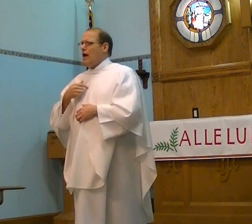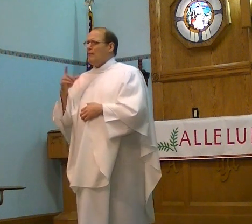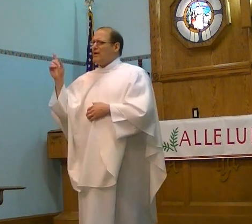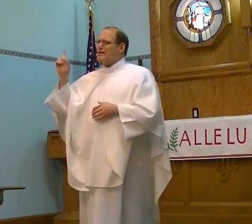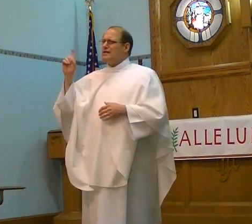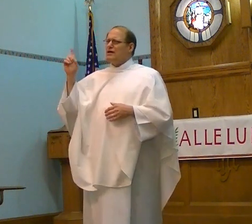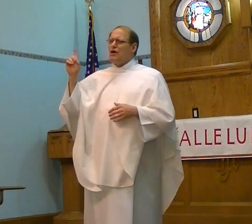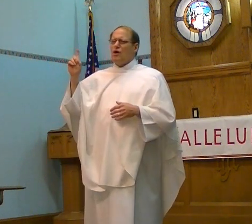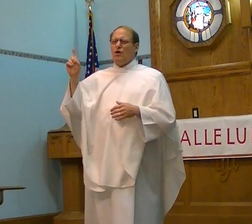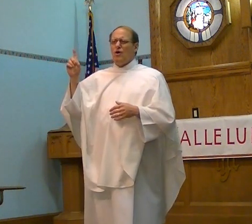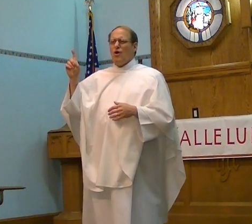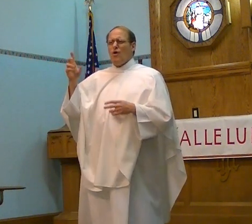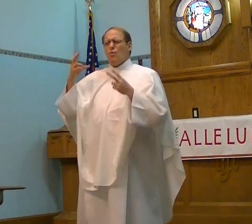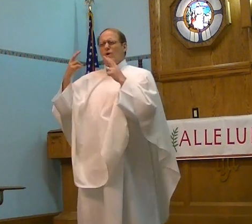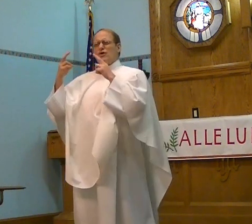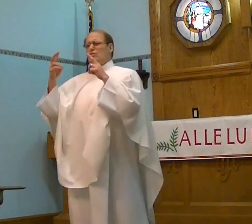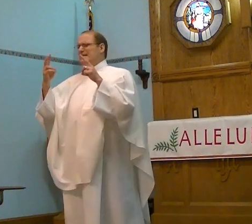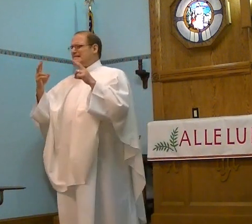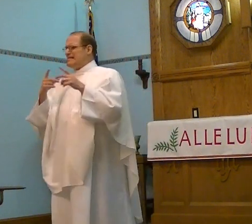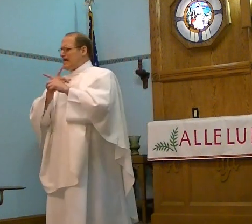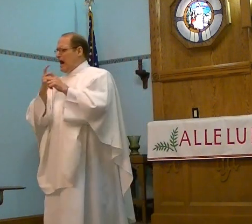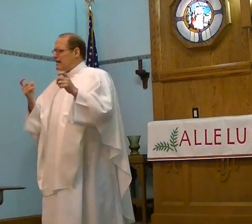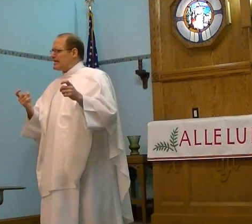But, where do we see ugliness?